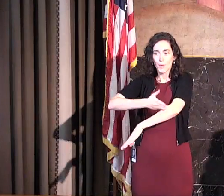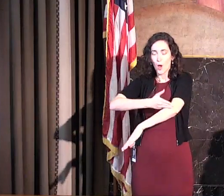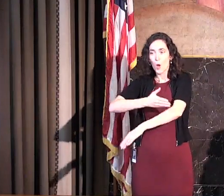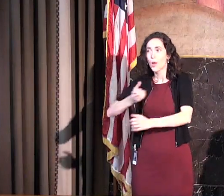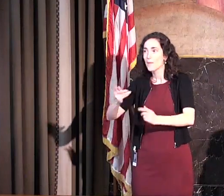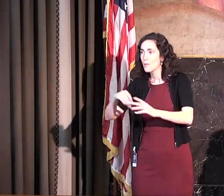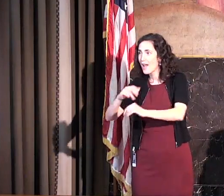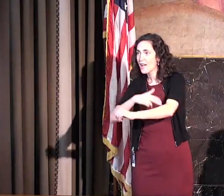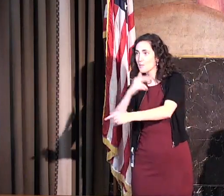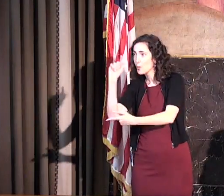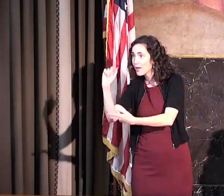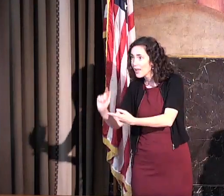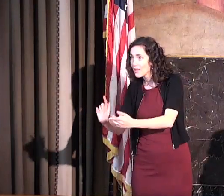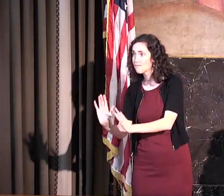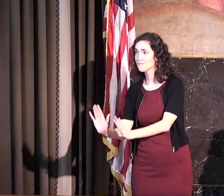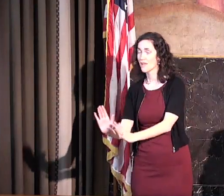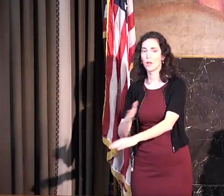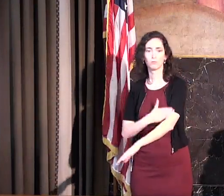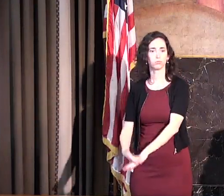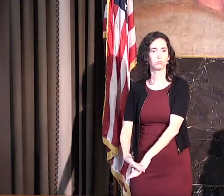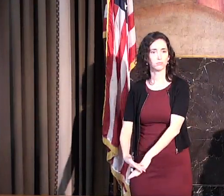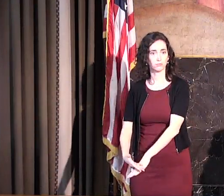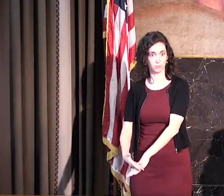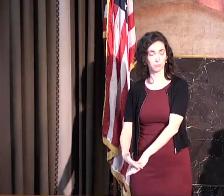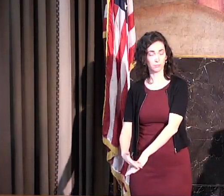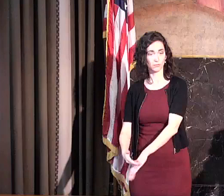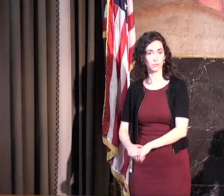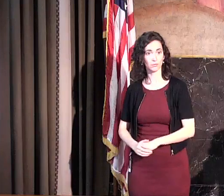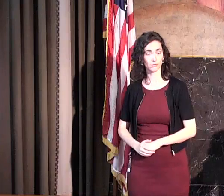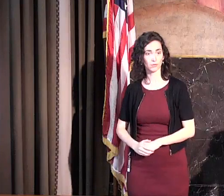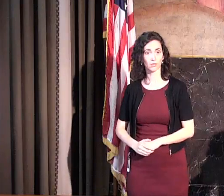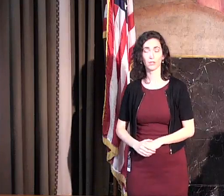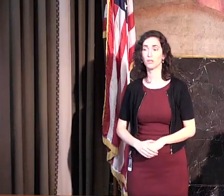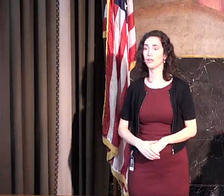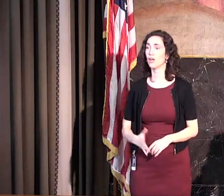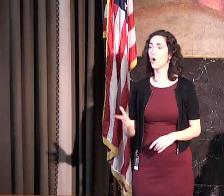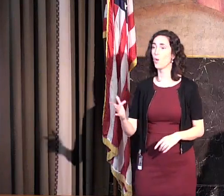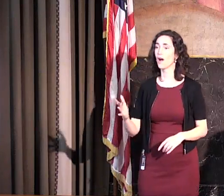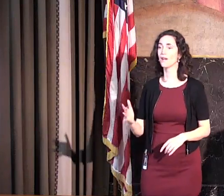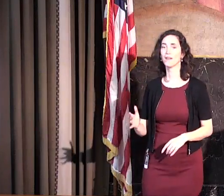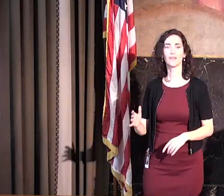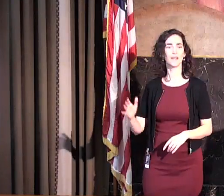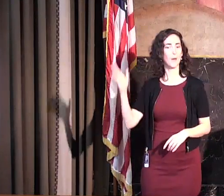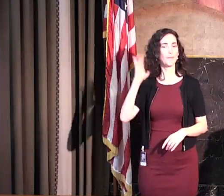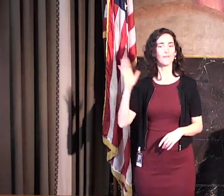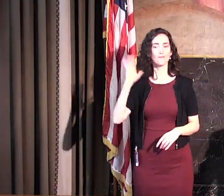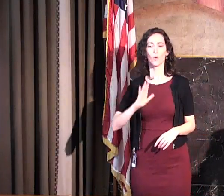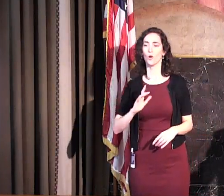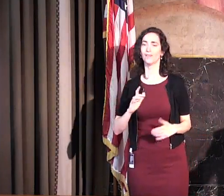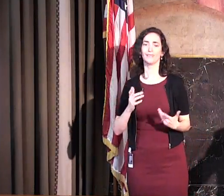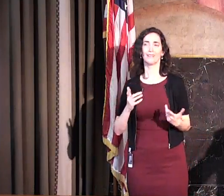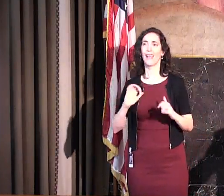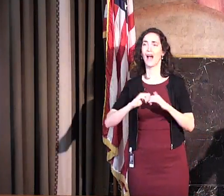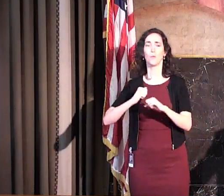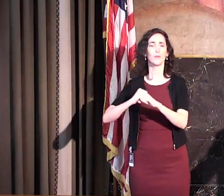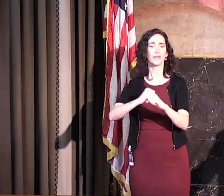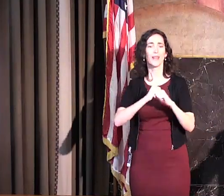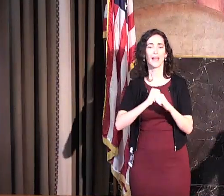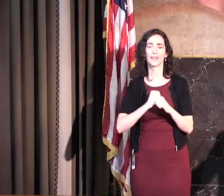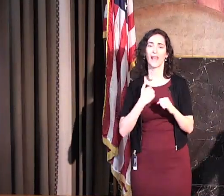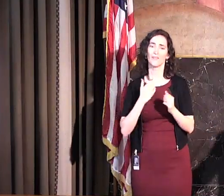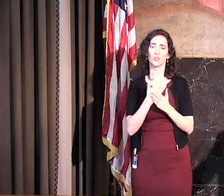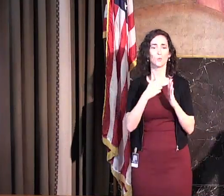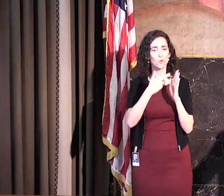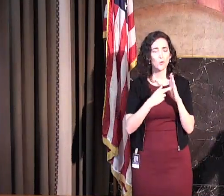hospitalizations. Frustrated because for so long, all we had were mitigation measures to slow the